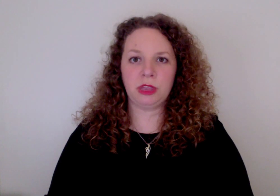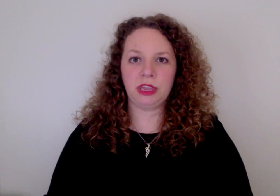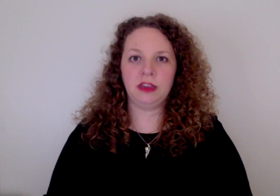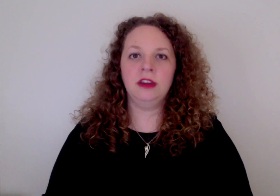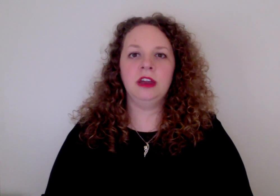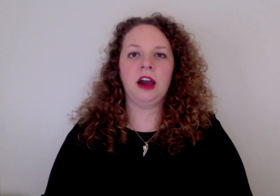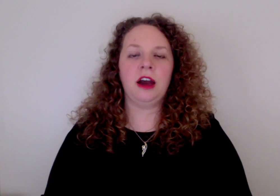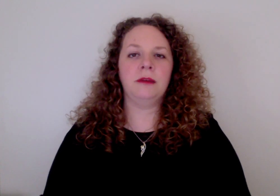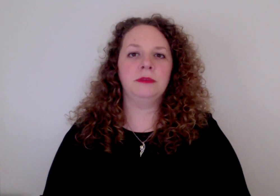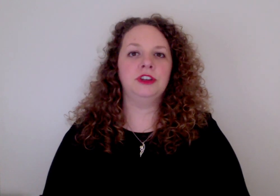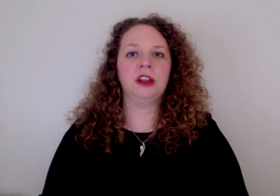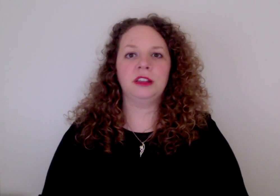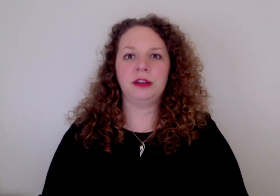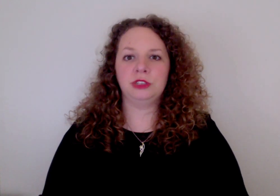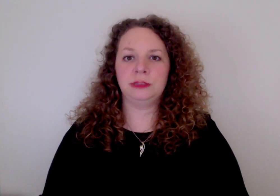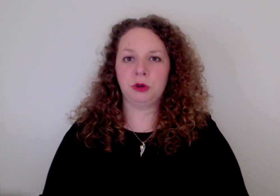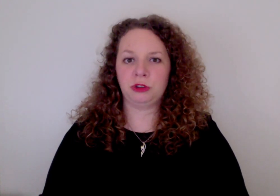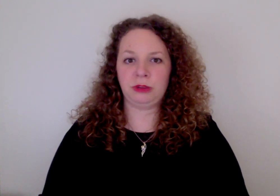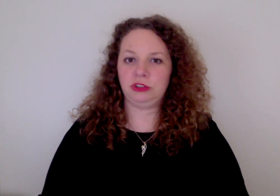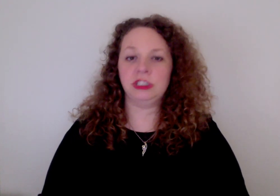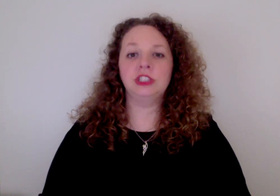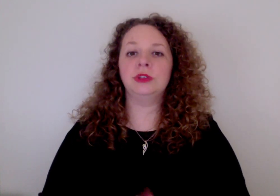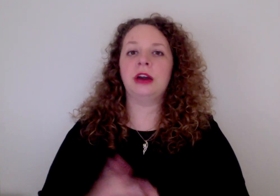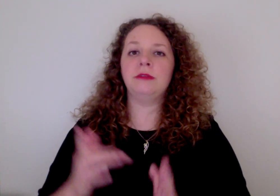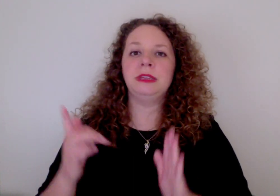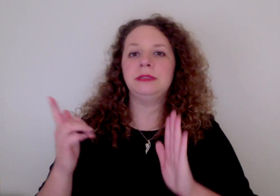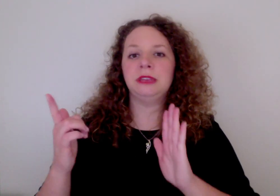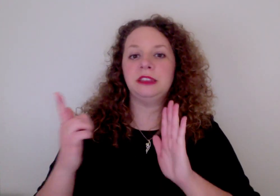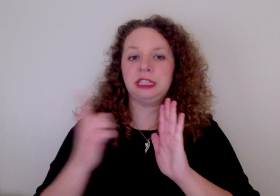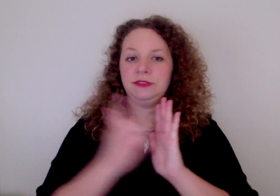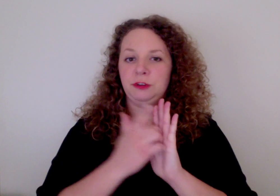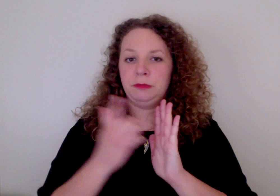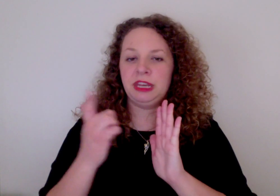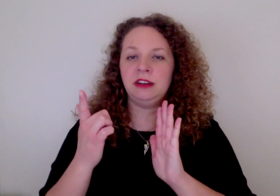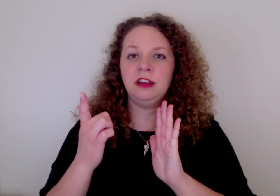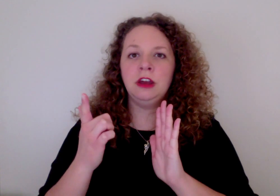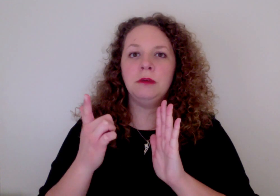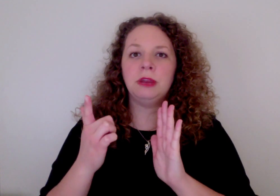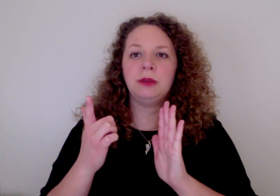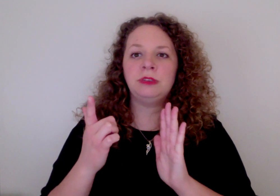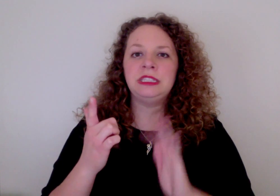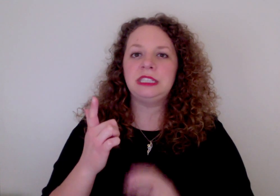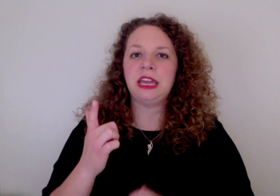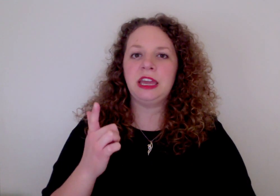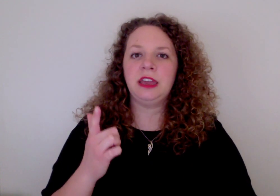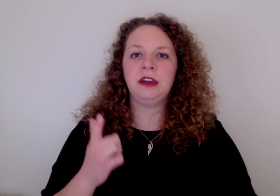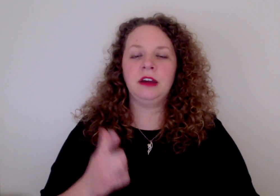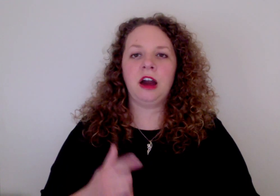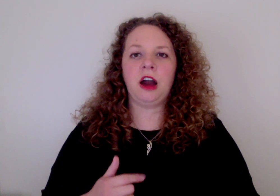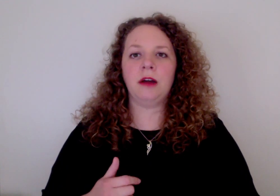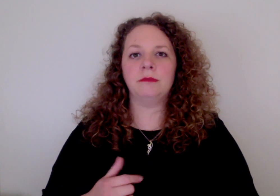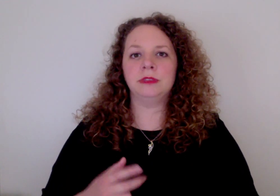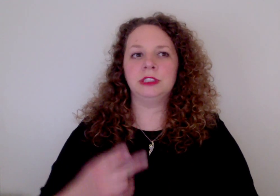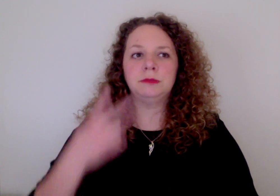smoking. You're not allowed to smoke in restaurants. So that would be something that's forbidden, but I wouldn't say